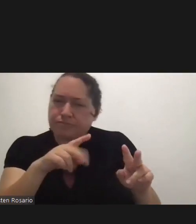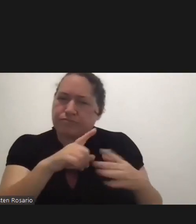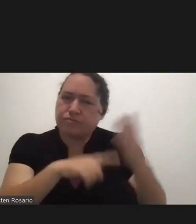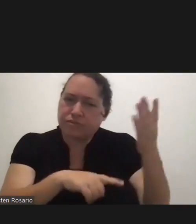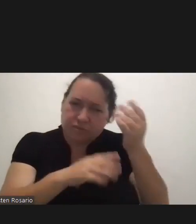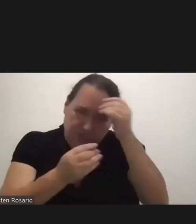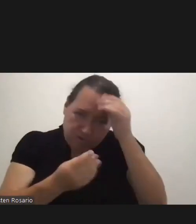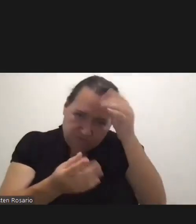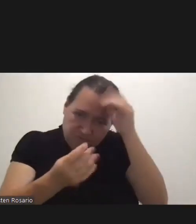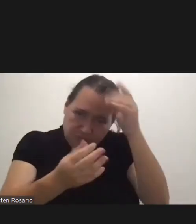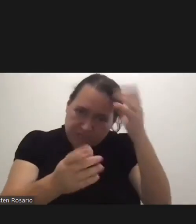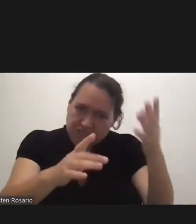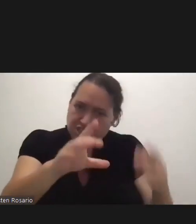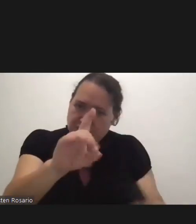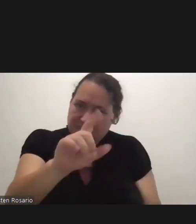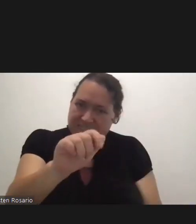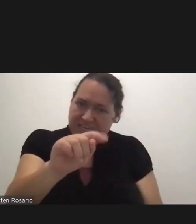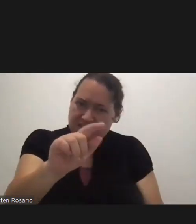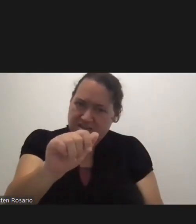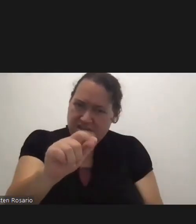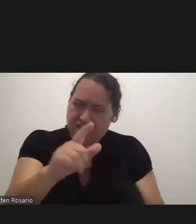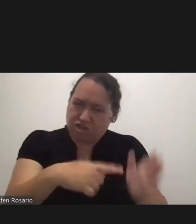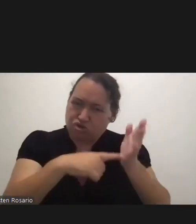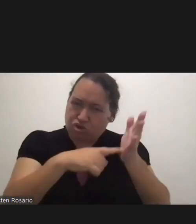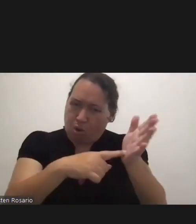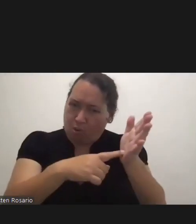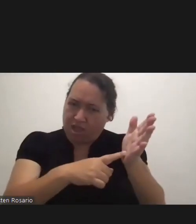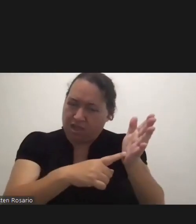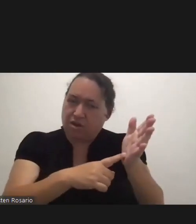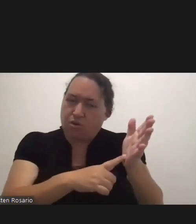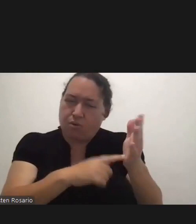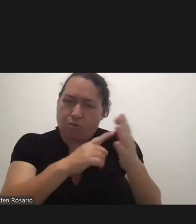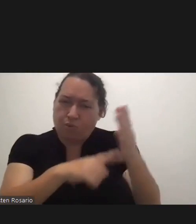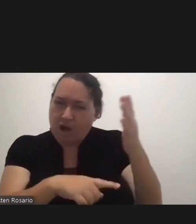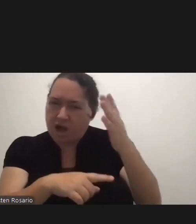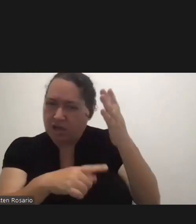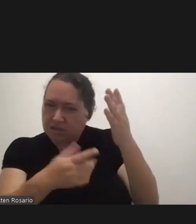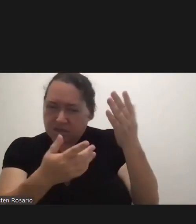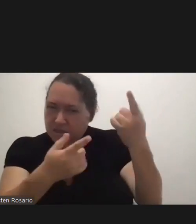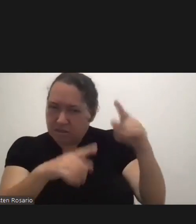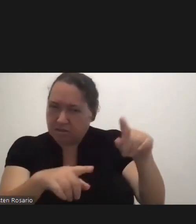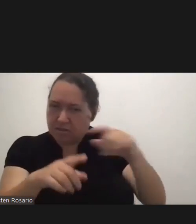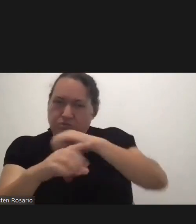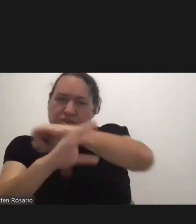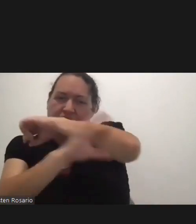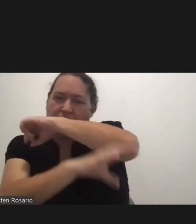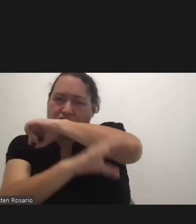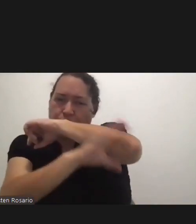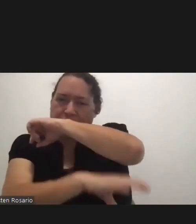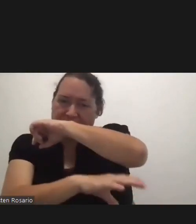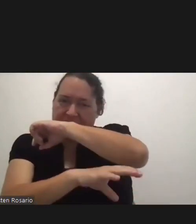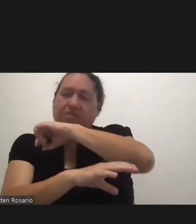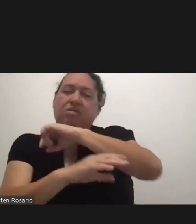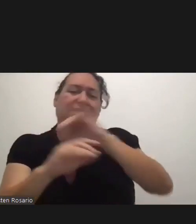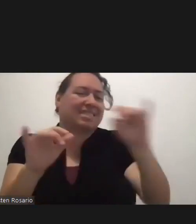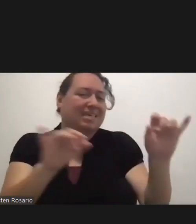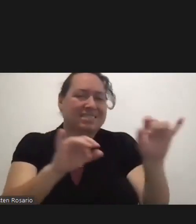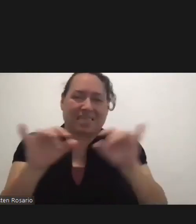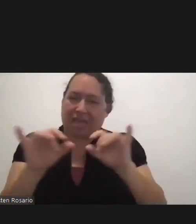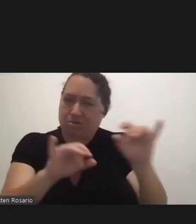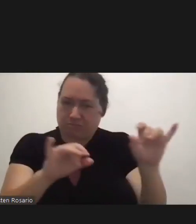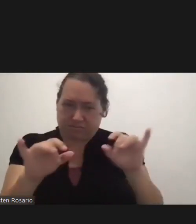in its consequence. And so, same with this. We are going to now